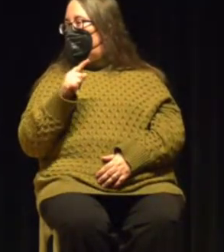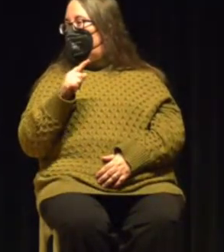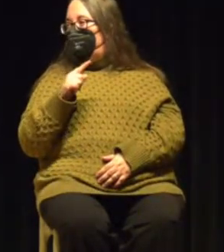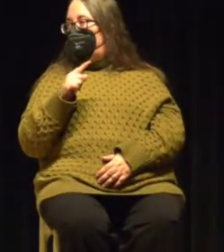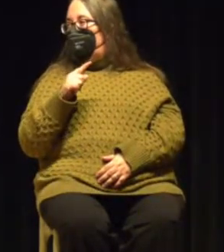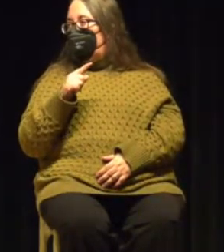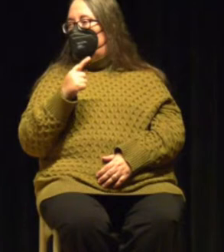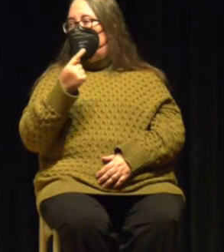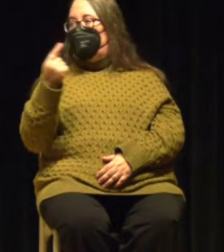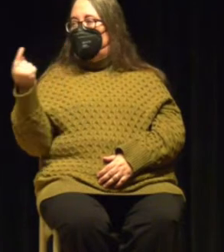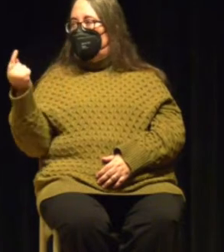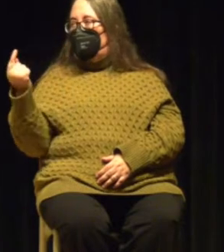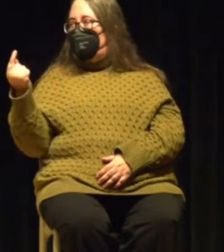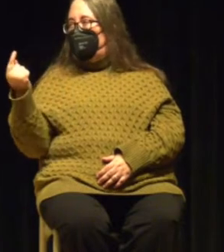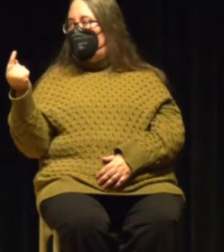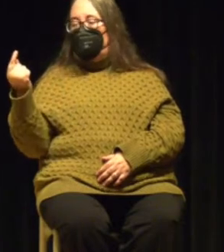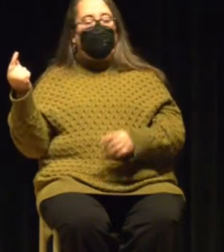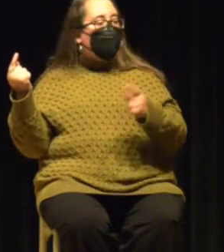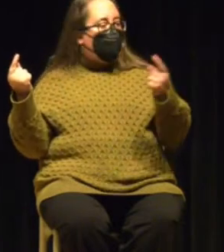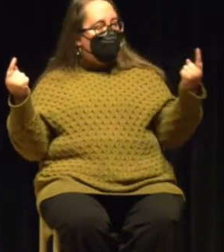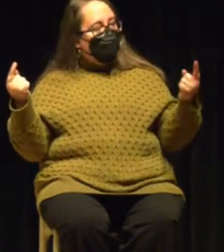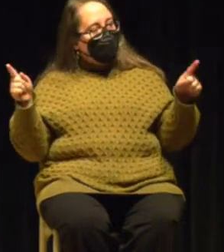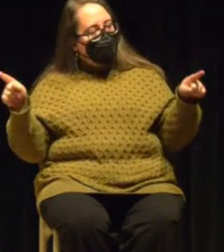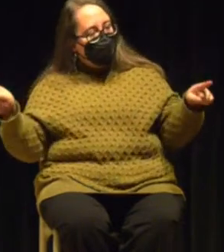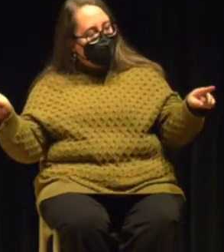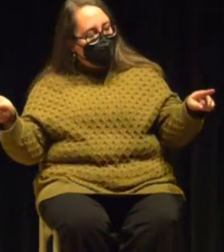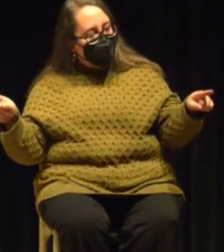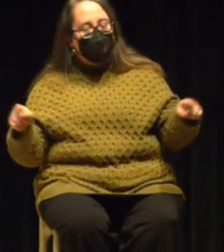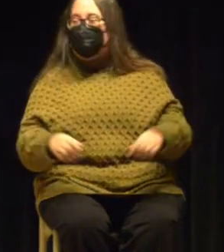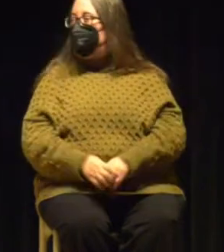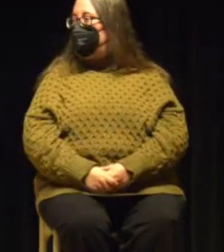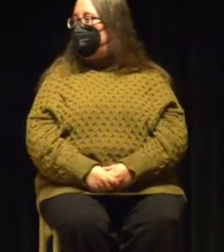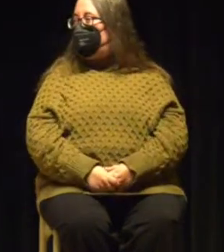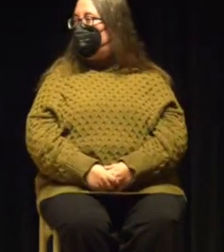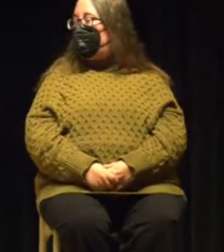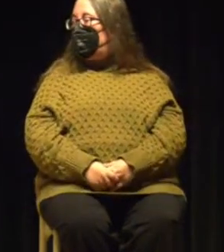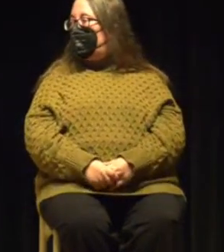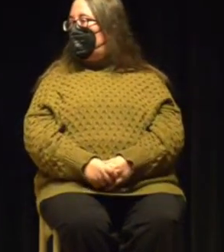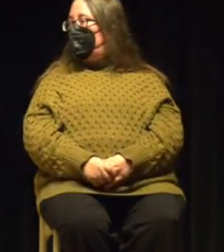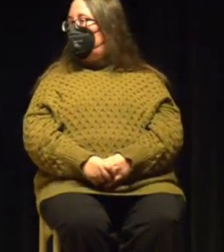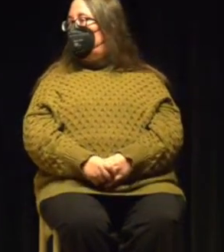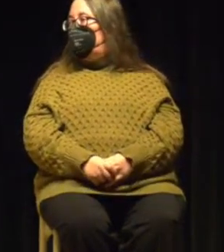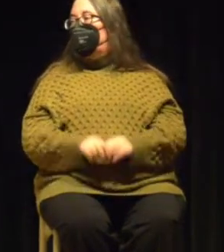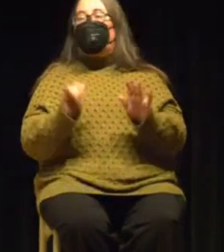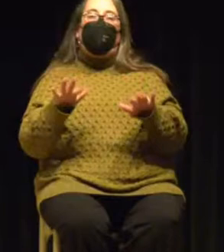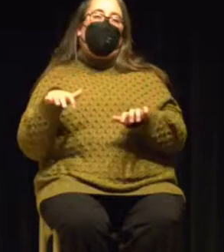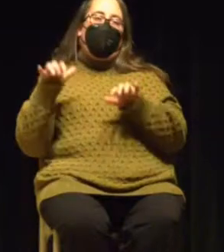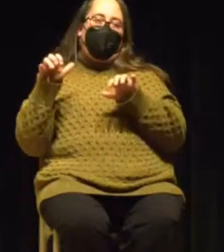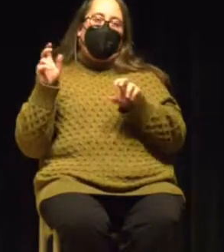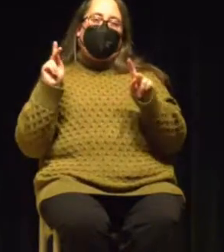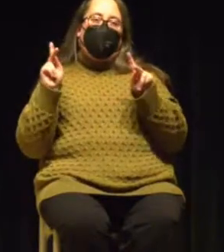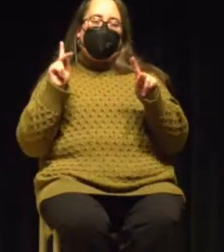I invite you to come up to this mic where I'm at, or the other mic where I'm not at, ask your question so that our online audience can hear it as well.